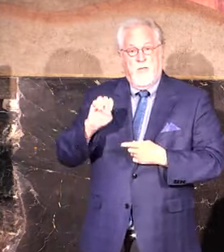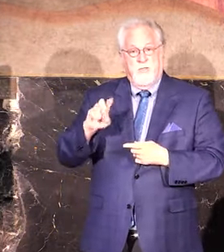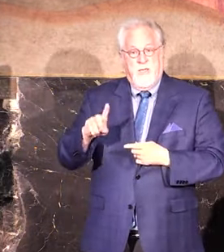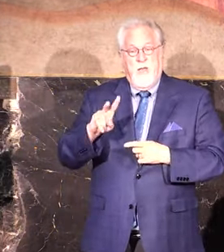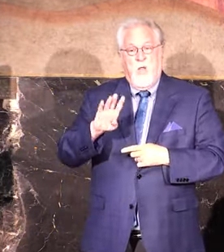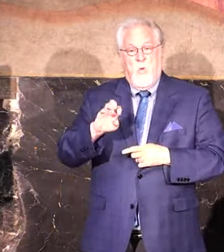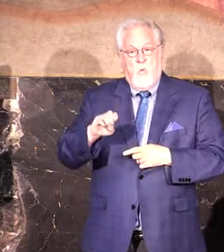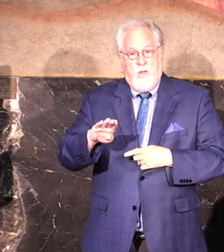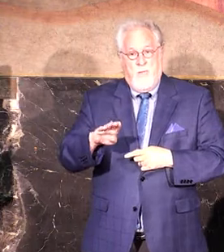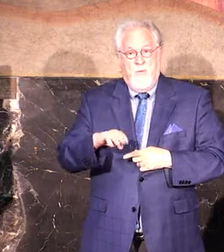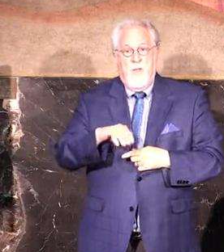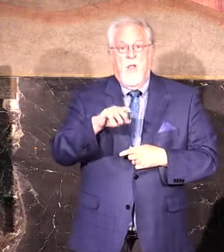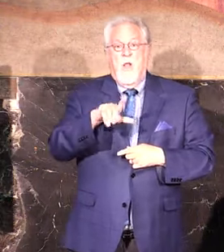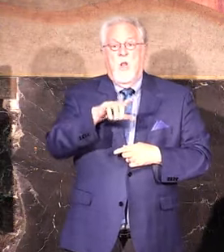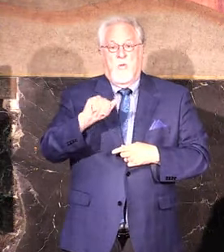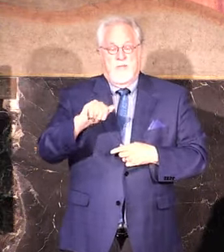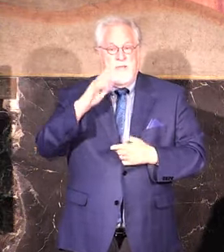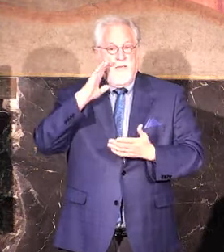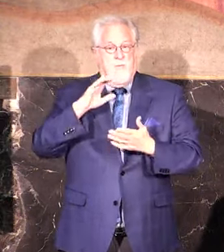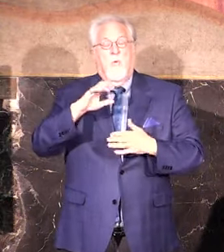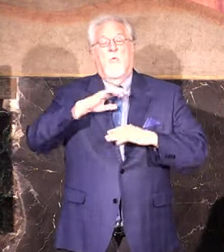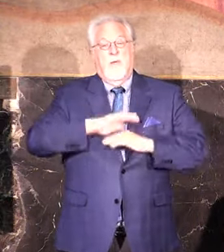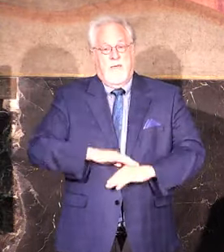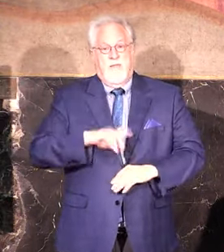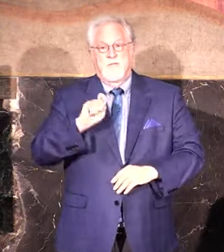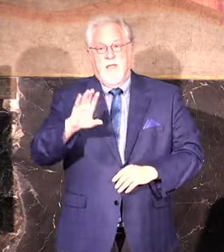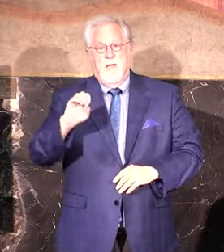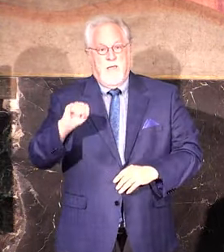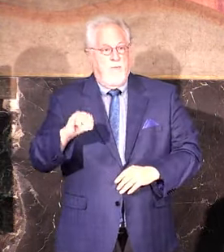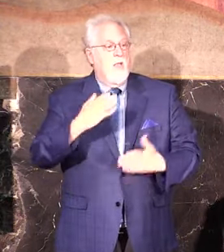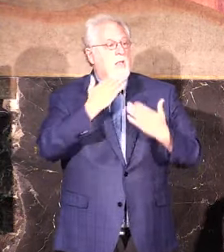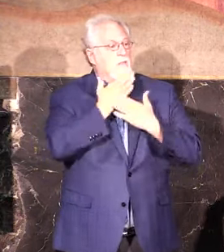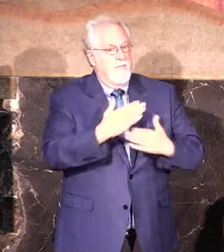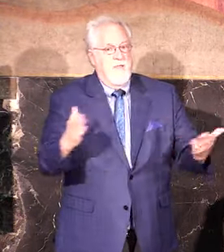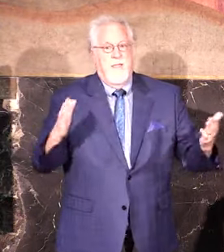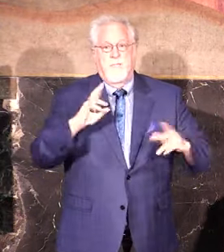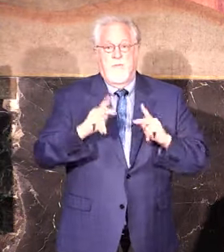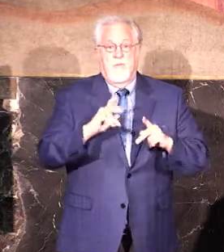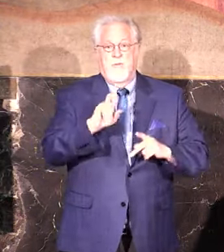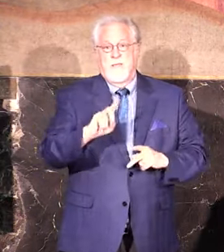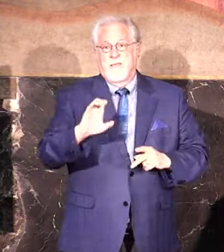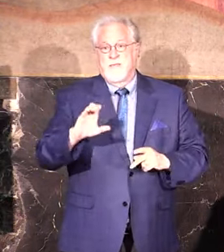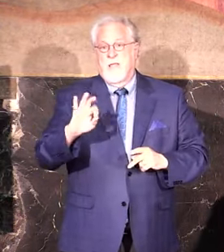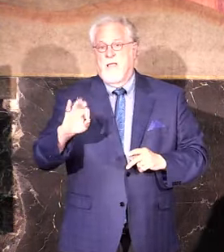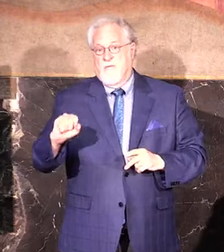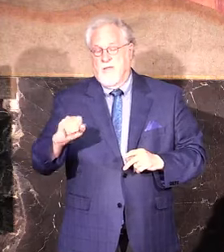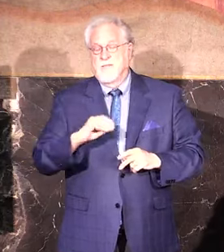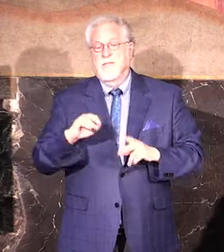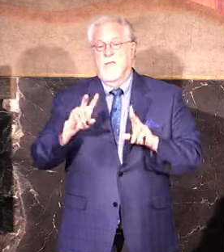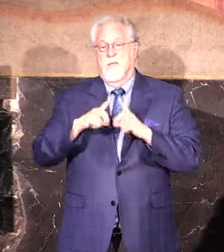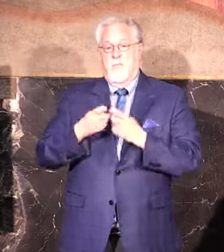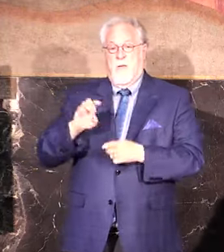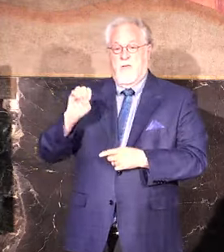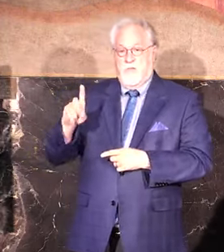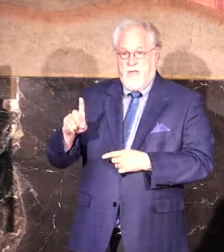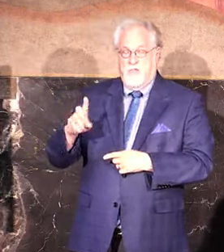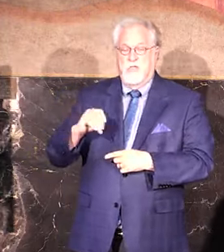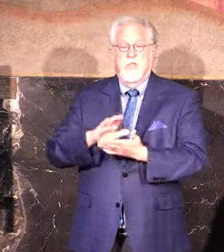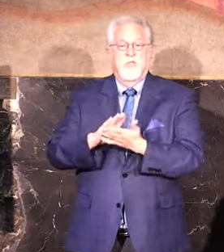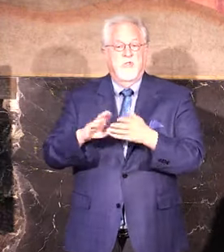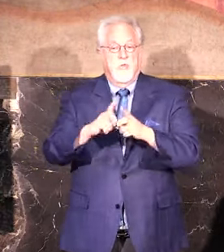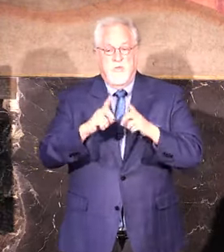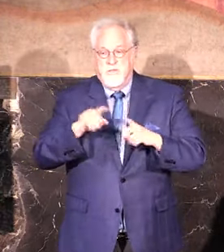at louisianabelieves.com. And I want to thank all of the folks at DCFS and all the folks at the Department of Education and the various school